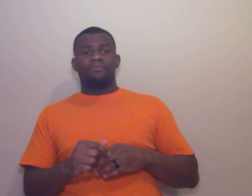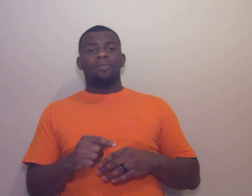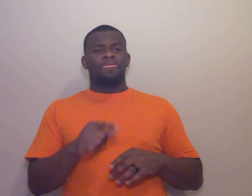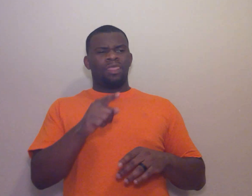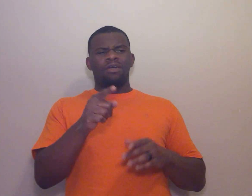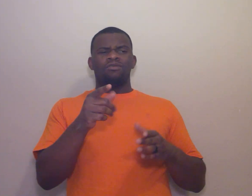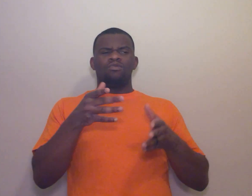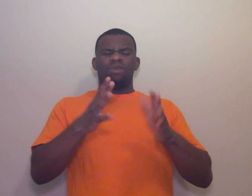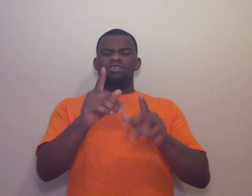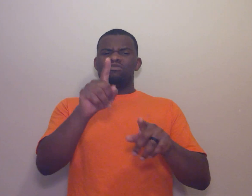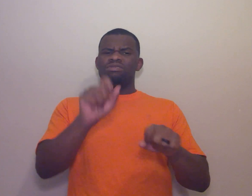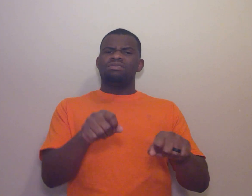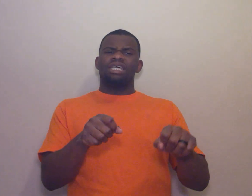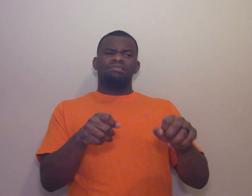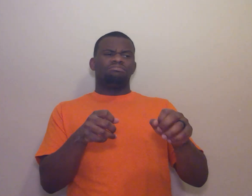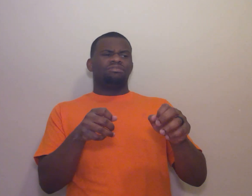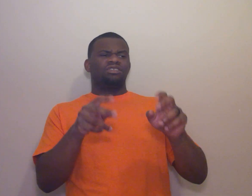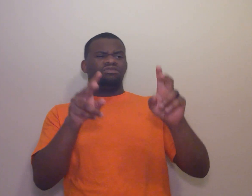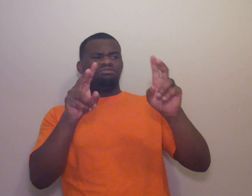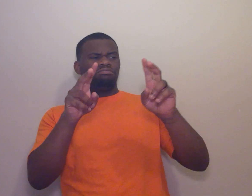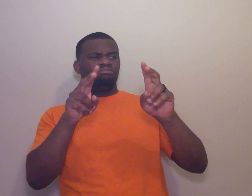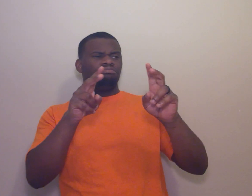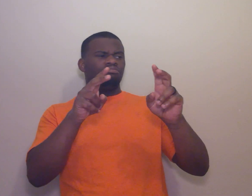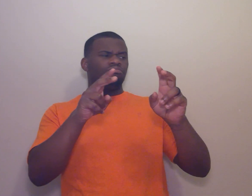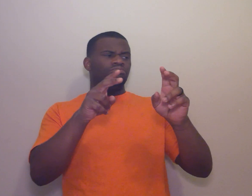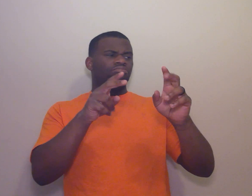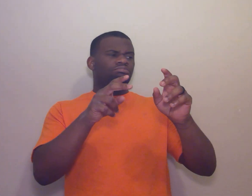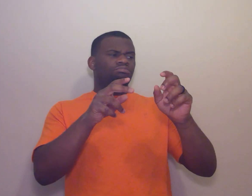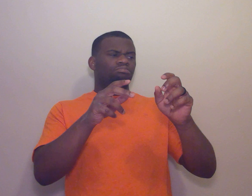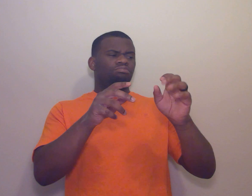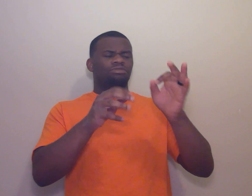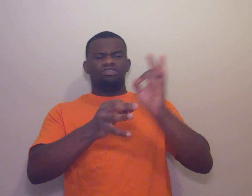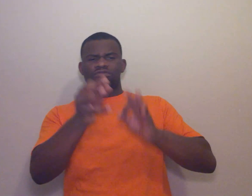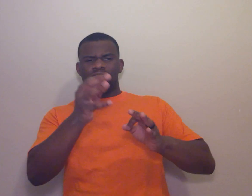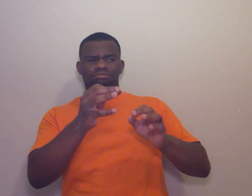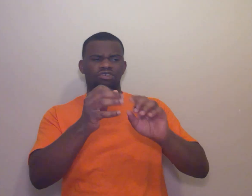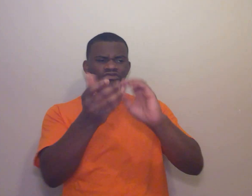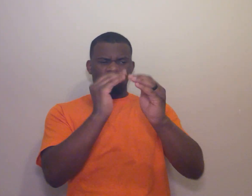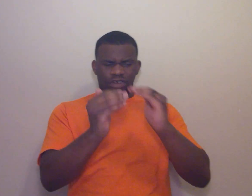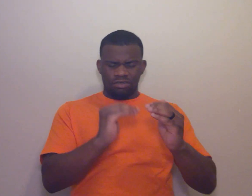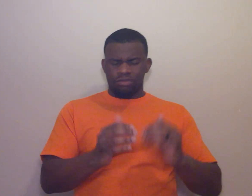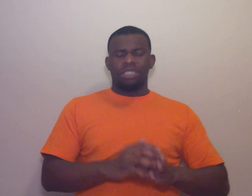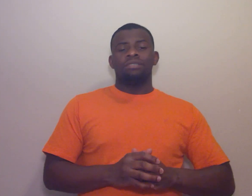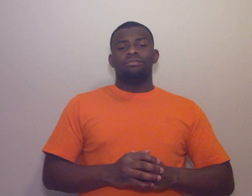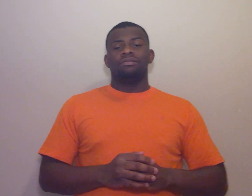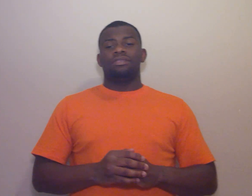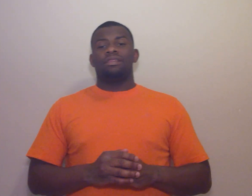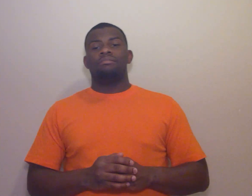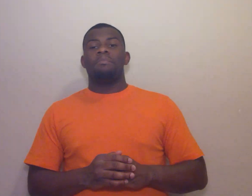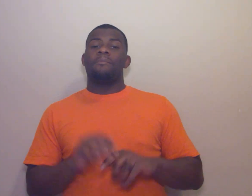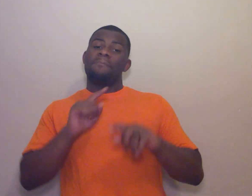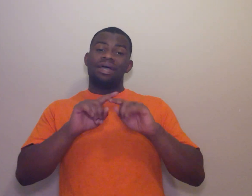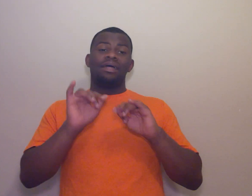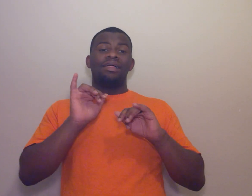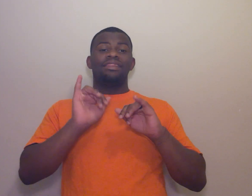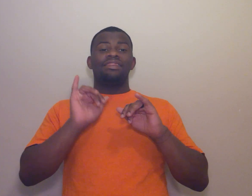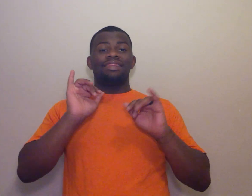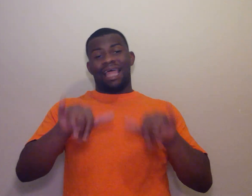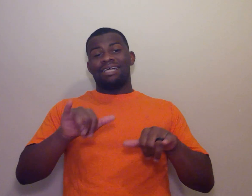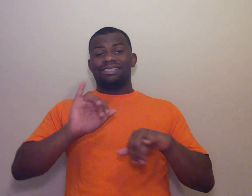so it really makes sense, and you do it legal. There's a few fine details, but that's how you're really going to structure it. And so